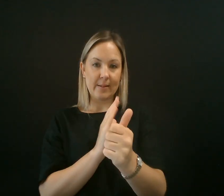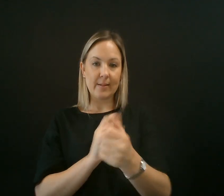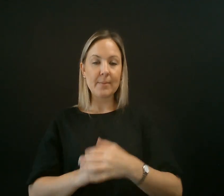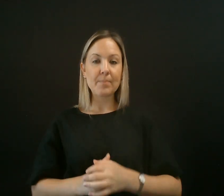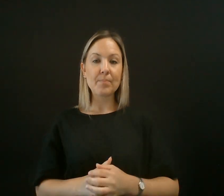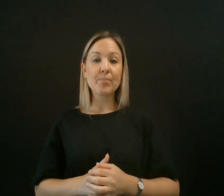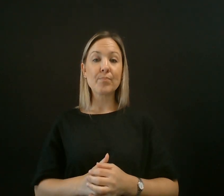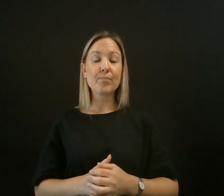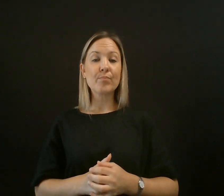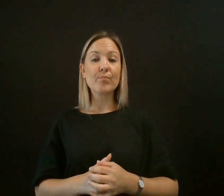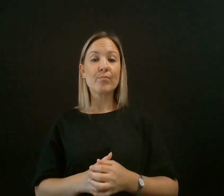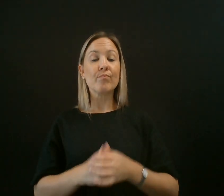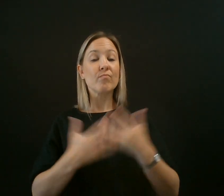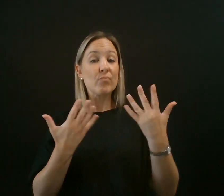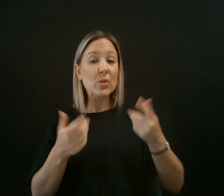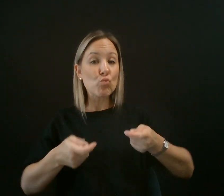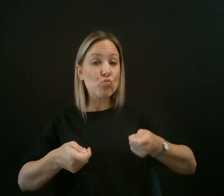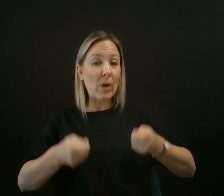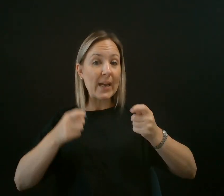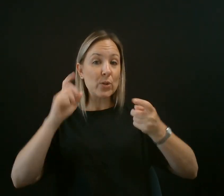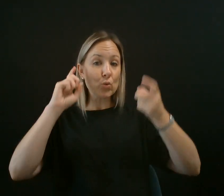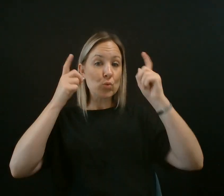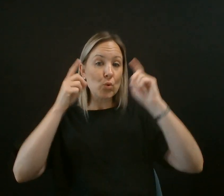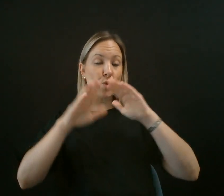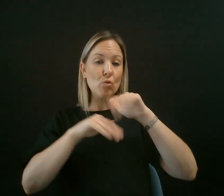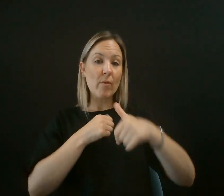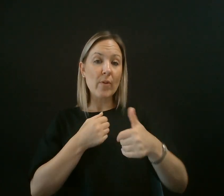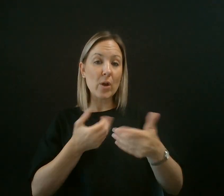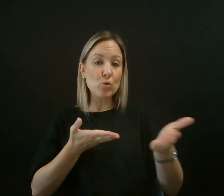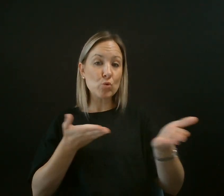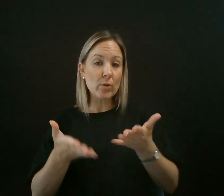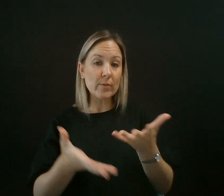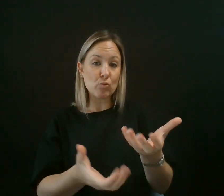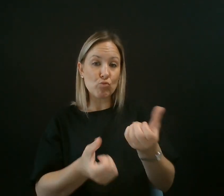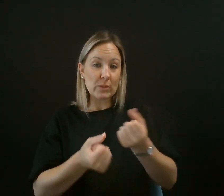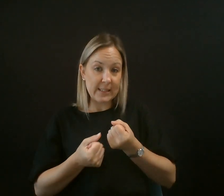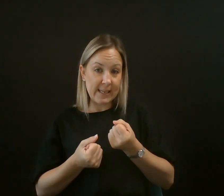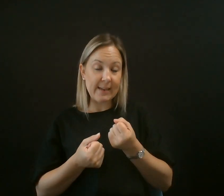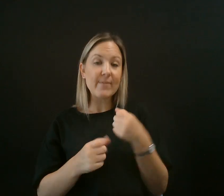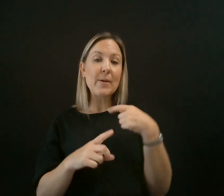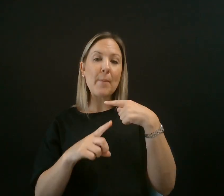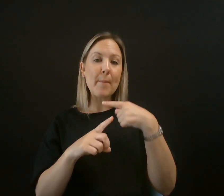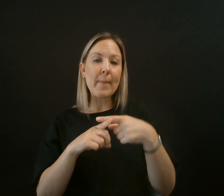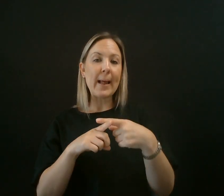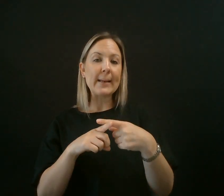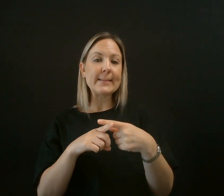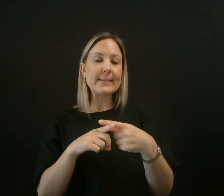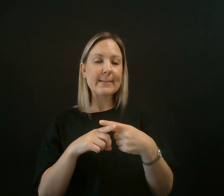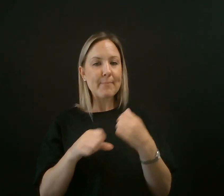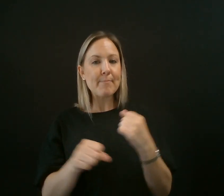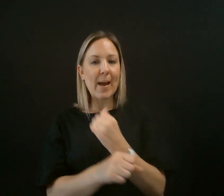To raise concerns about services received and have concern acted on promptly.